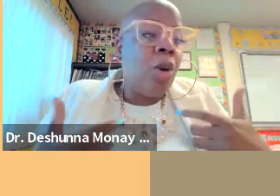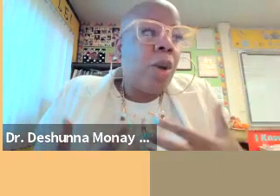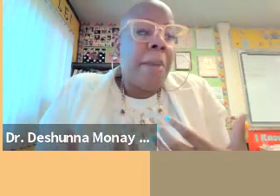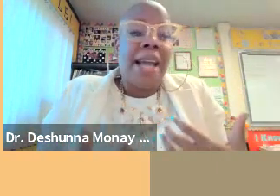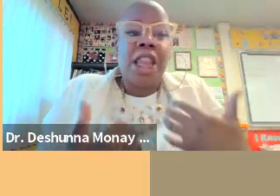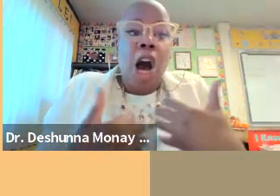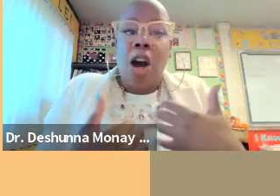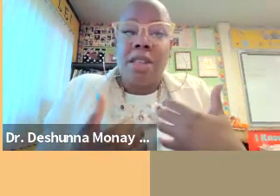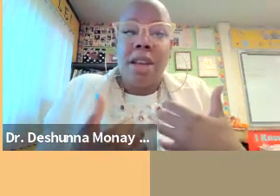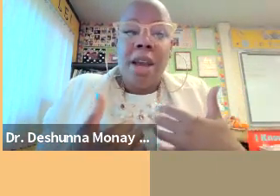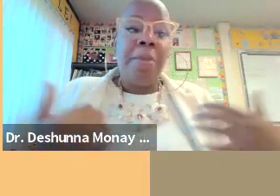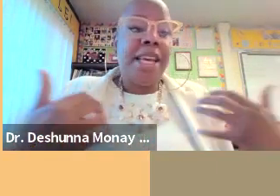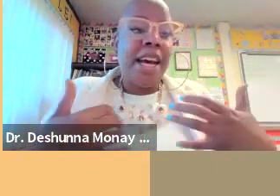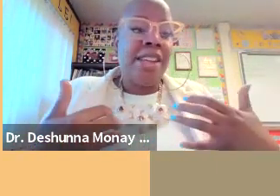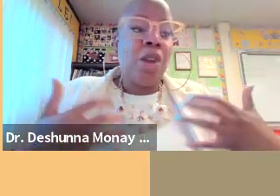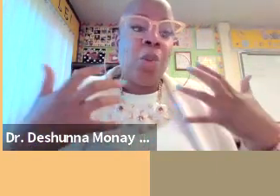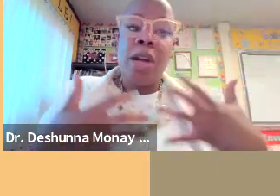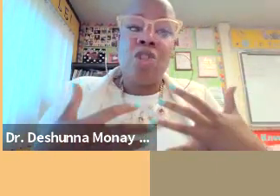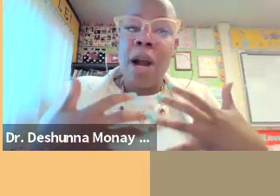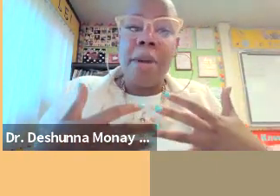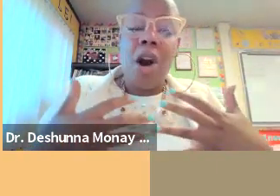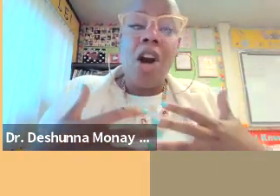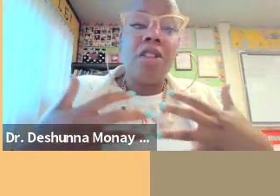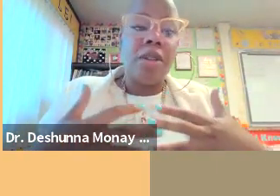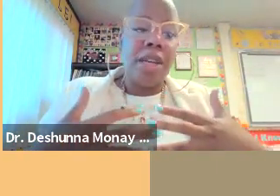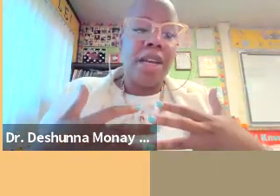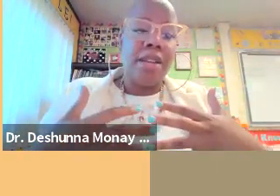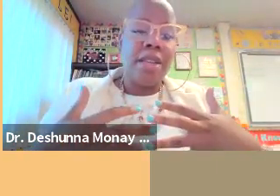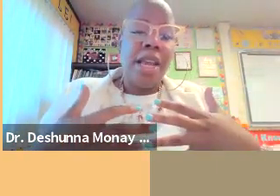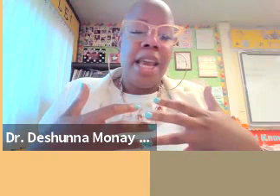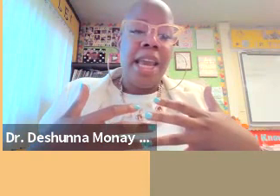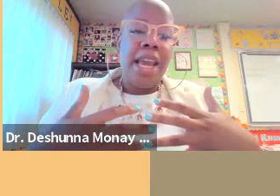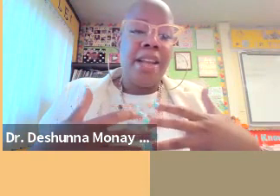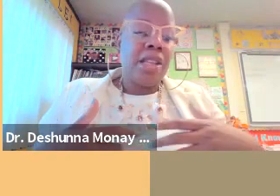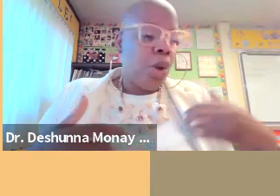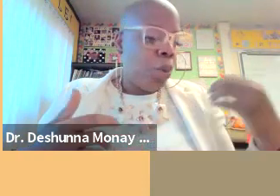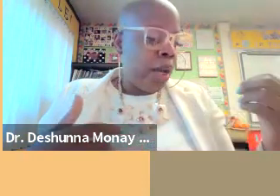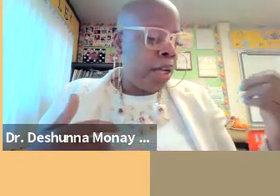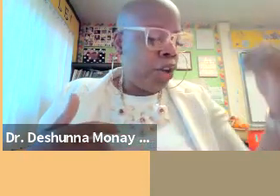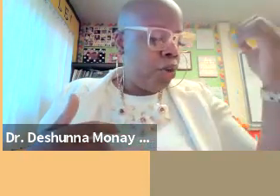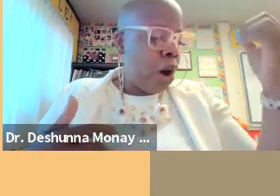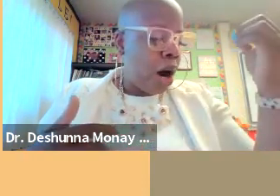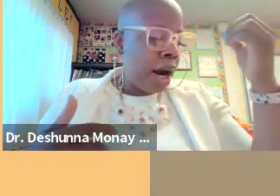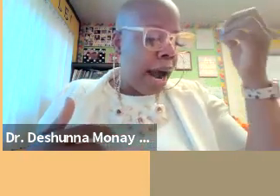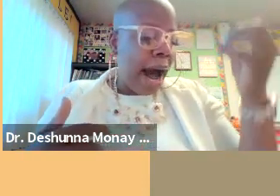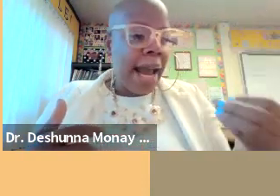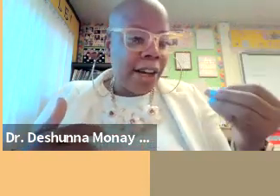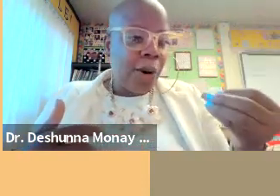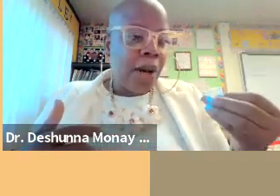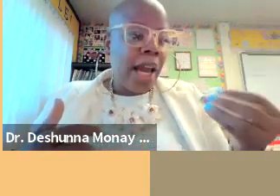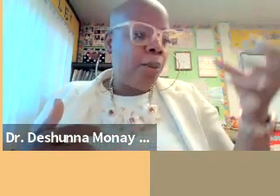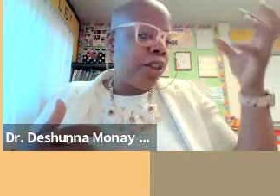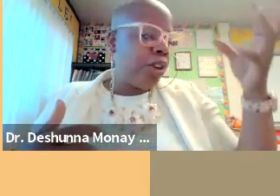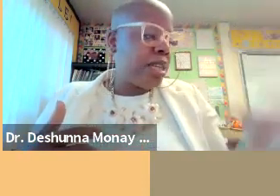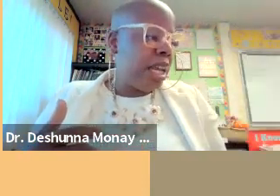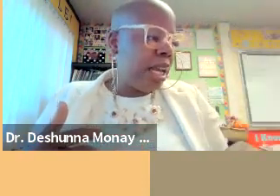be alone with my thoughts. Because what trauma also does is when you are